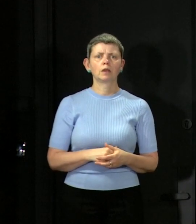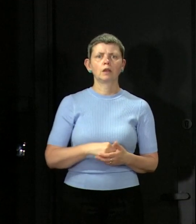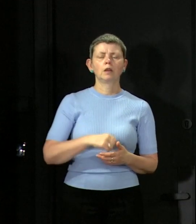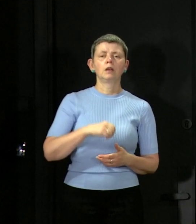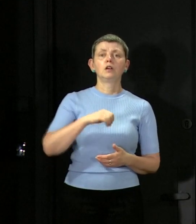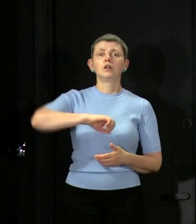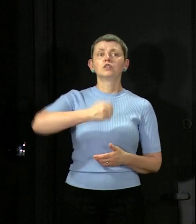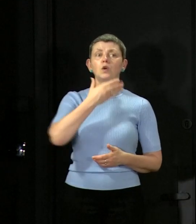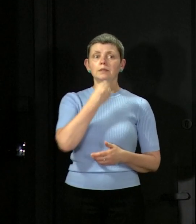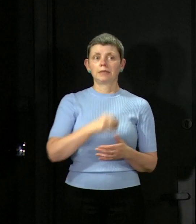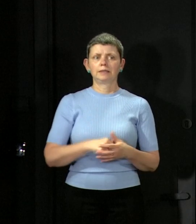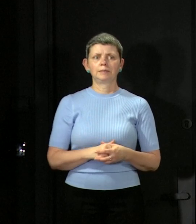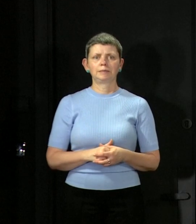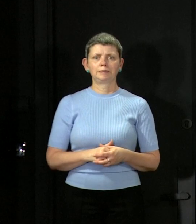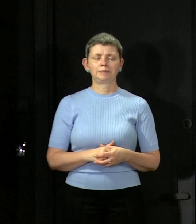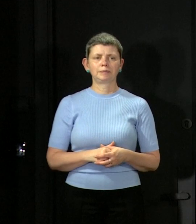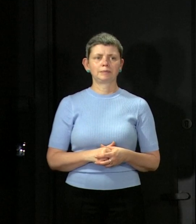Scotsman.